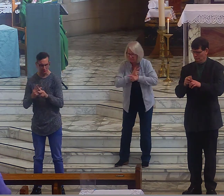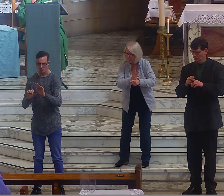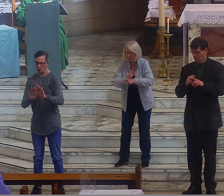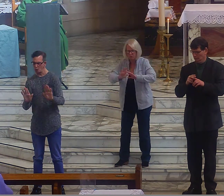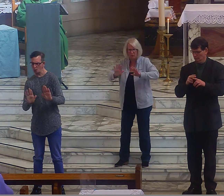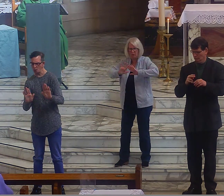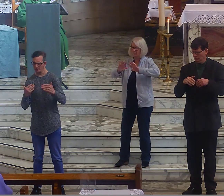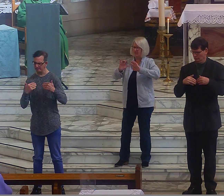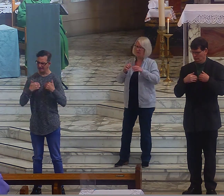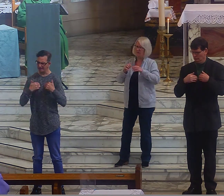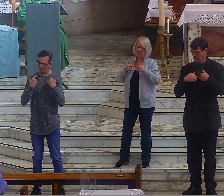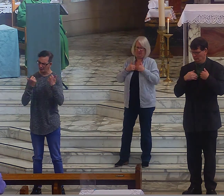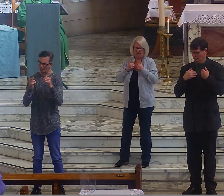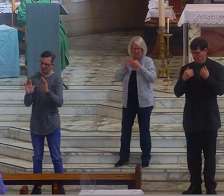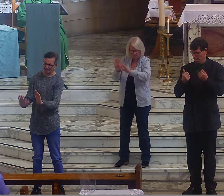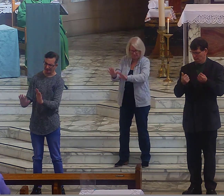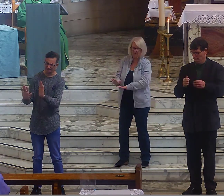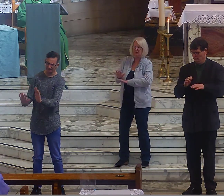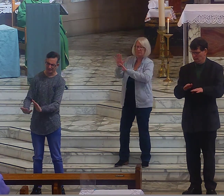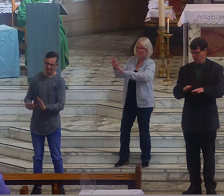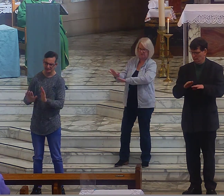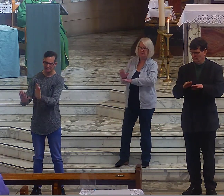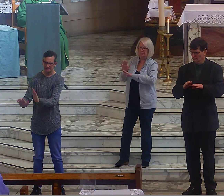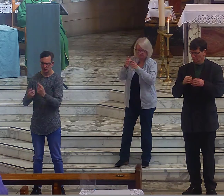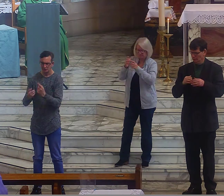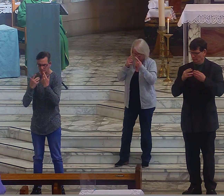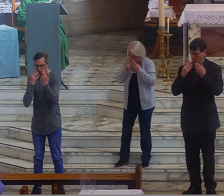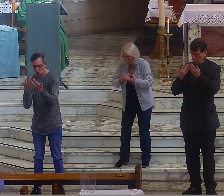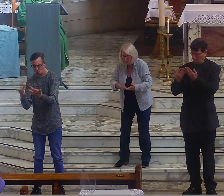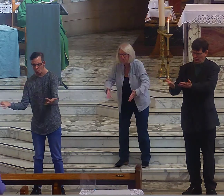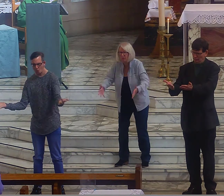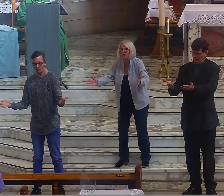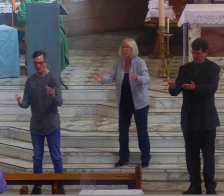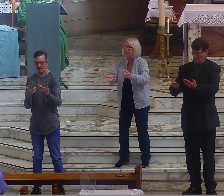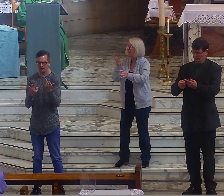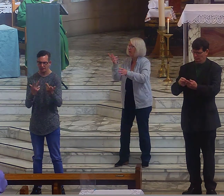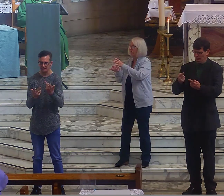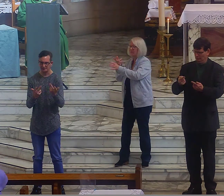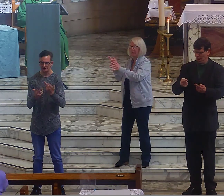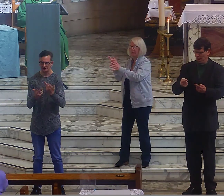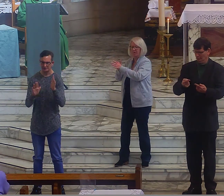see so much to be consoled as to